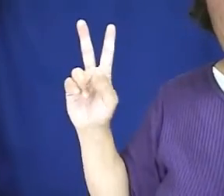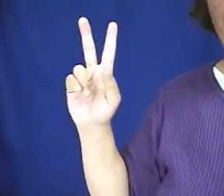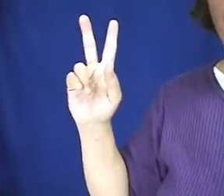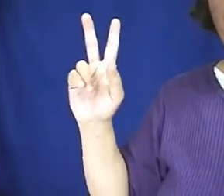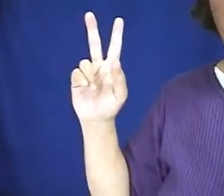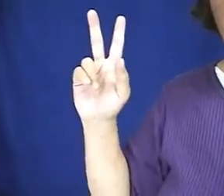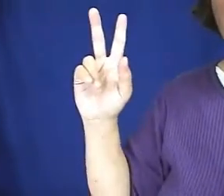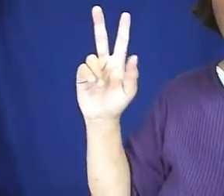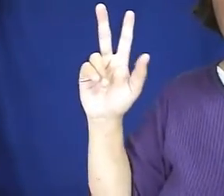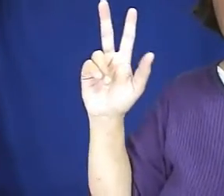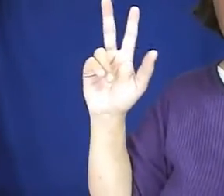pattern for double numbers?